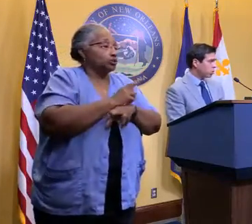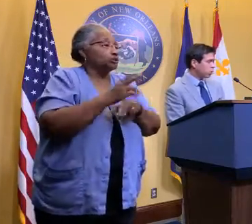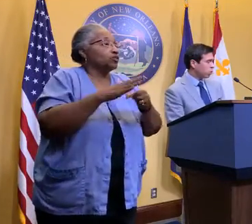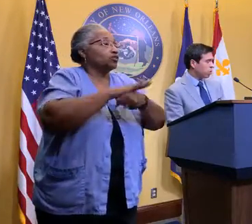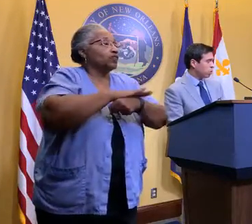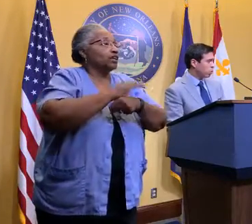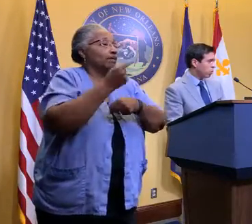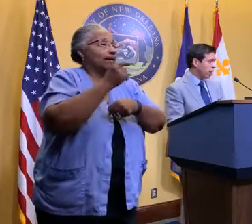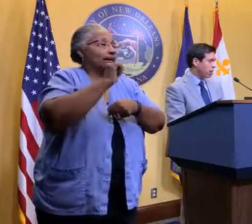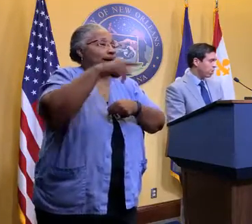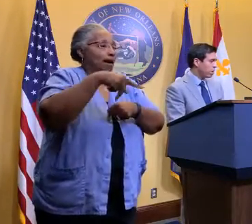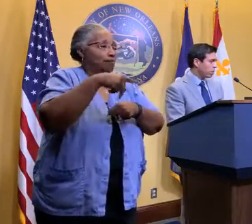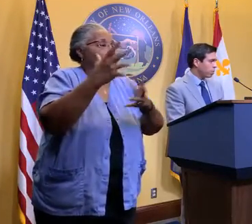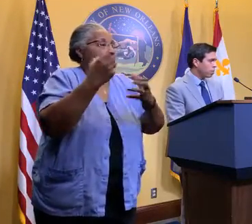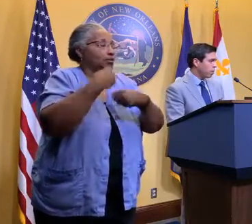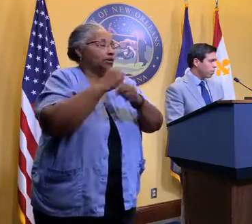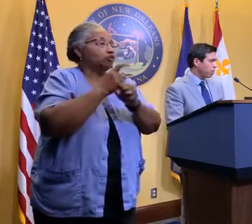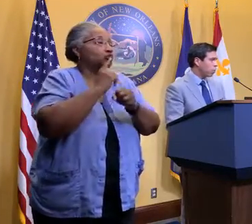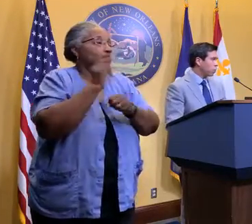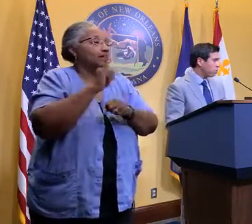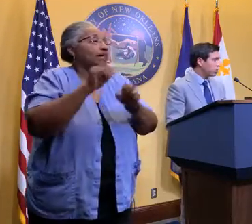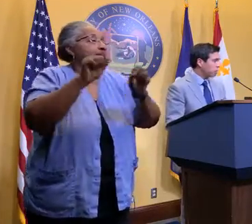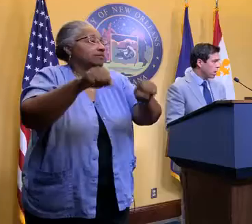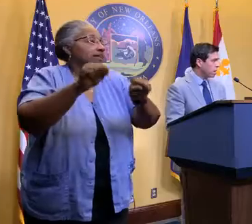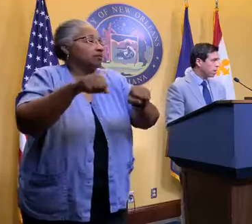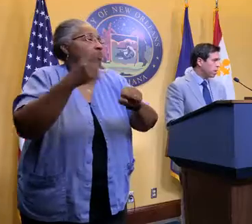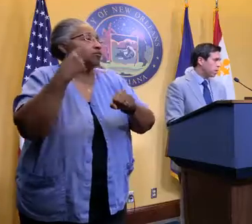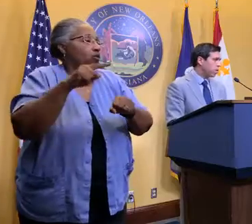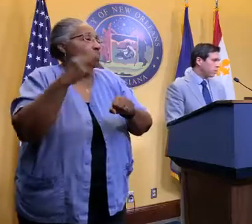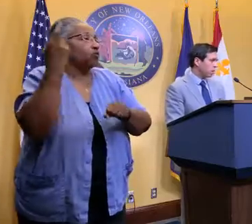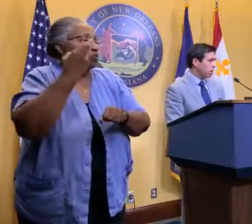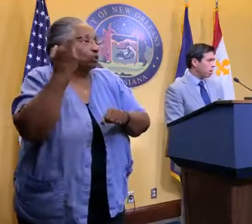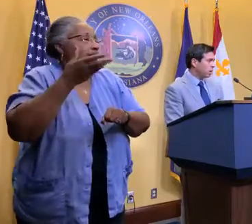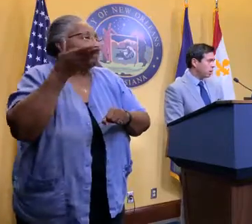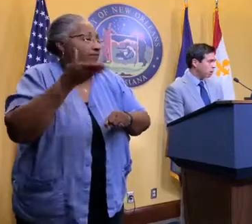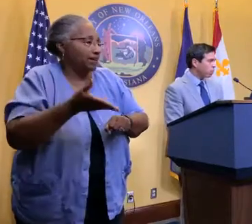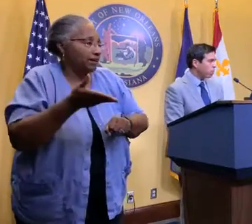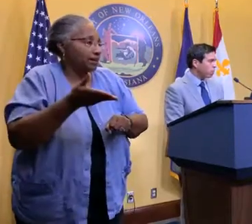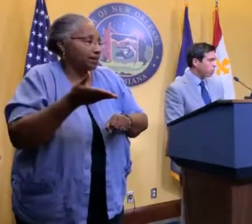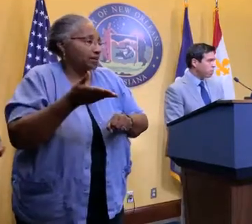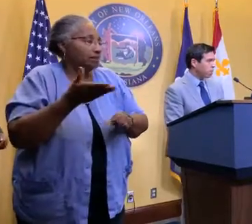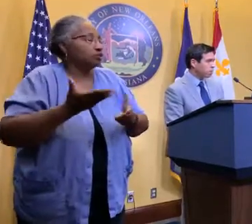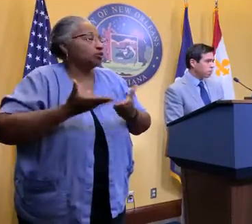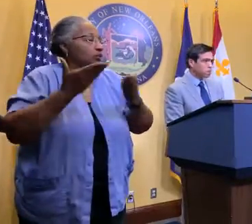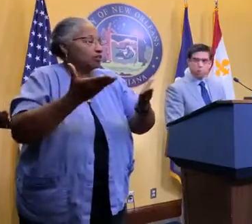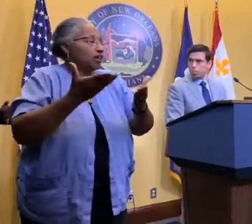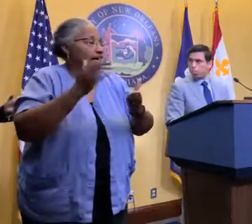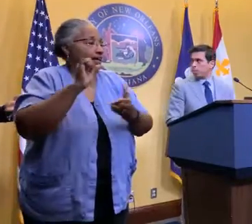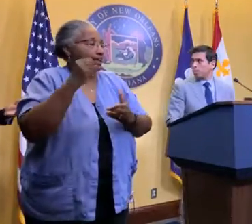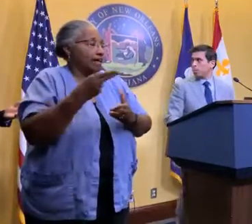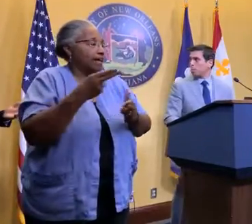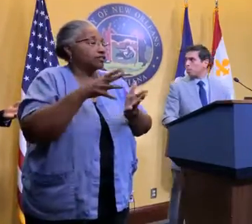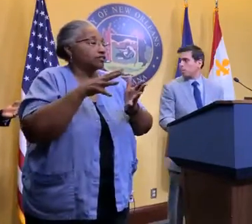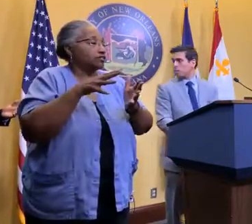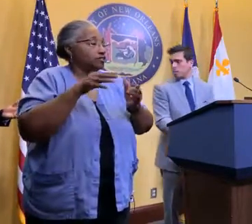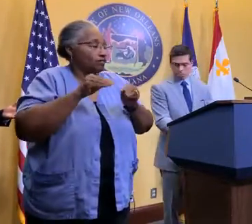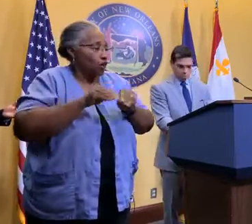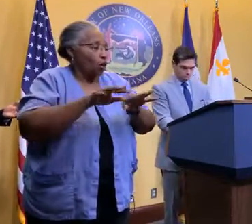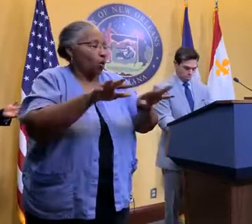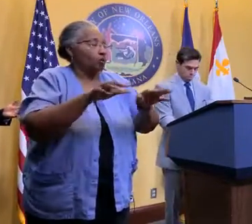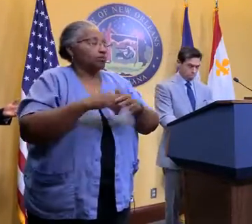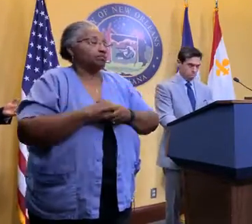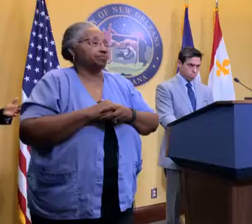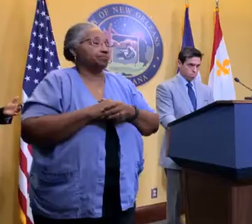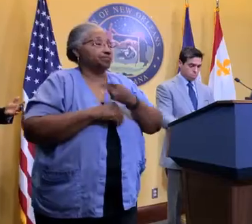gap, essentially. We want to make sure that we have it available for what it was designed, and that is to provide cash flow. All right, if you recall the conversation